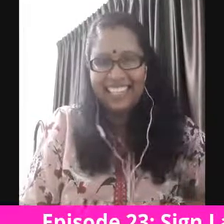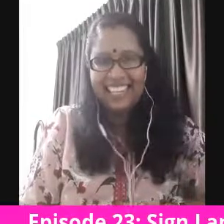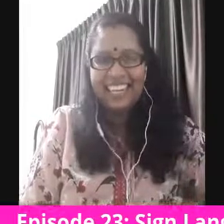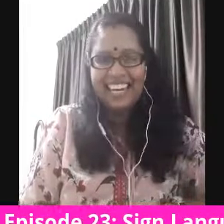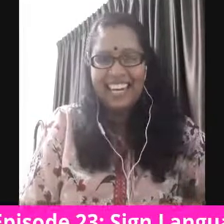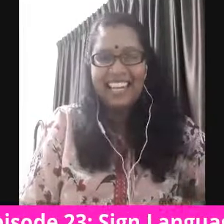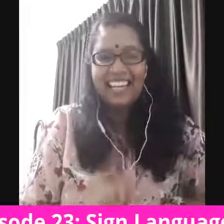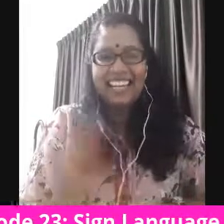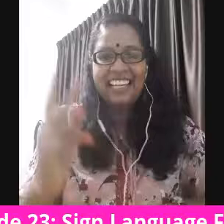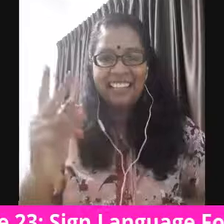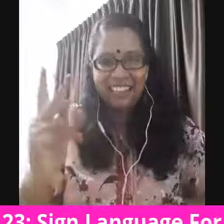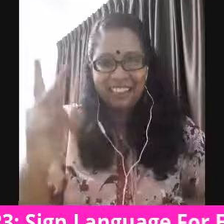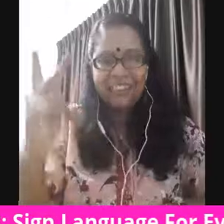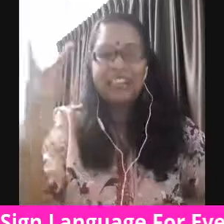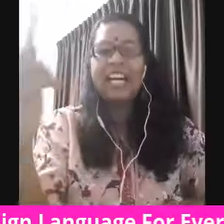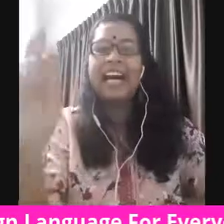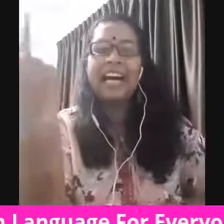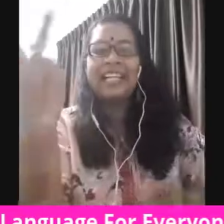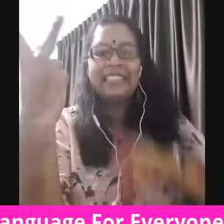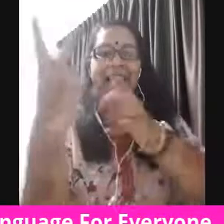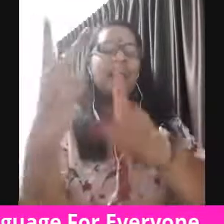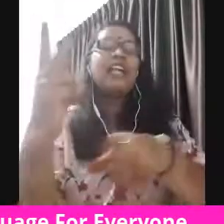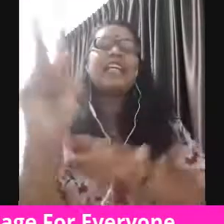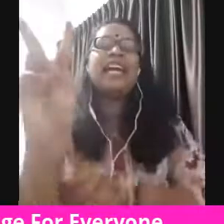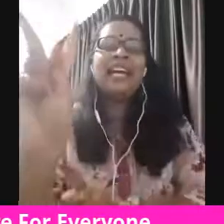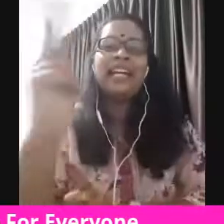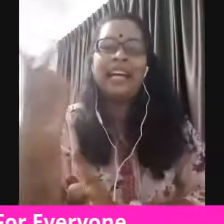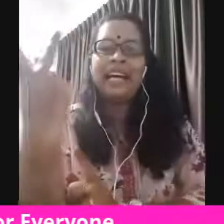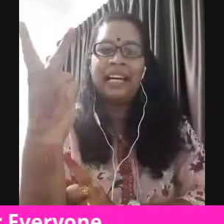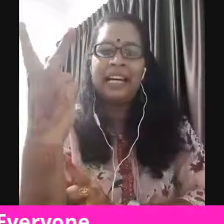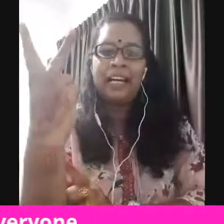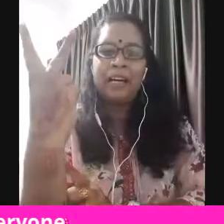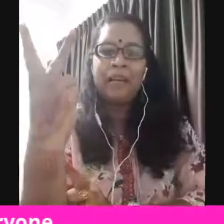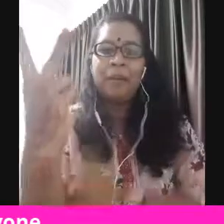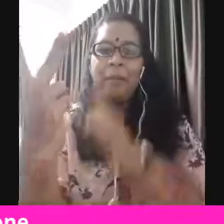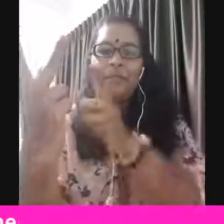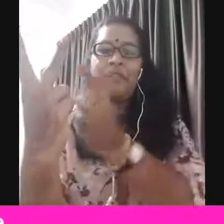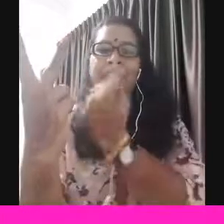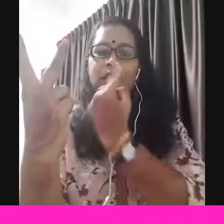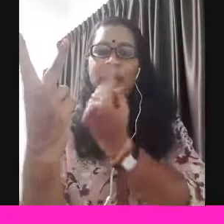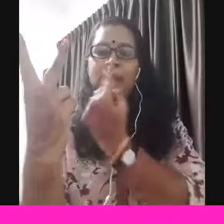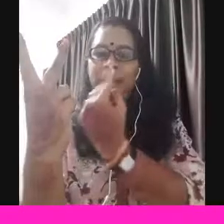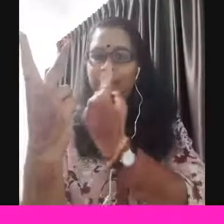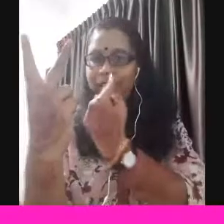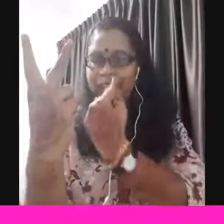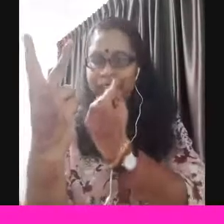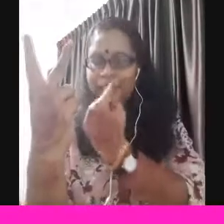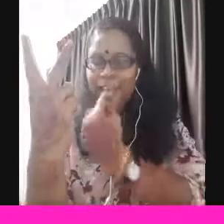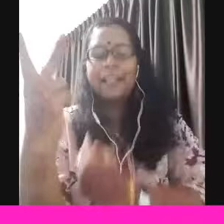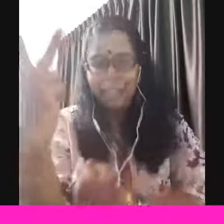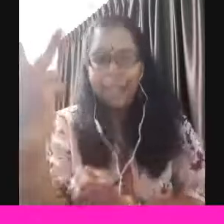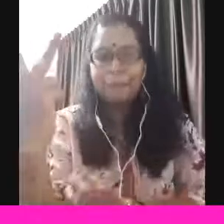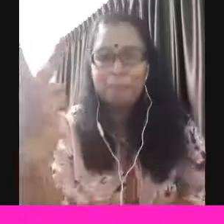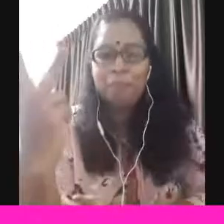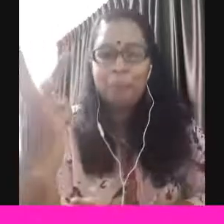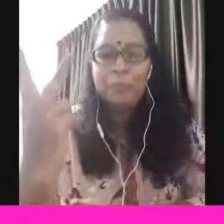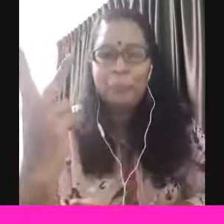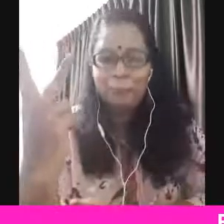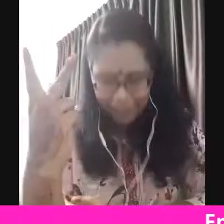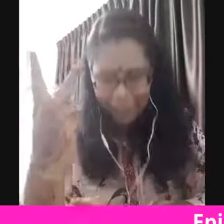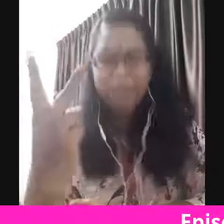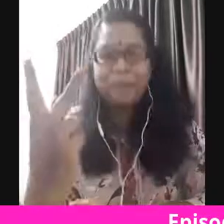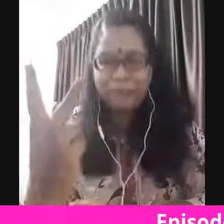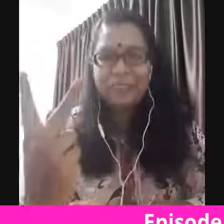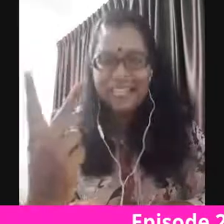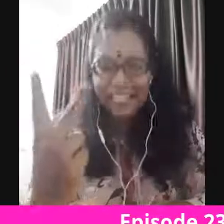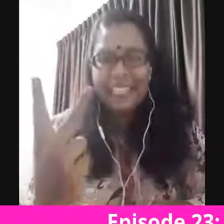okay. K. L. Means K, must face Like this. like this. Yeah, Oh, this K. is